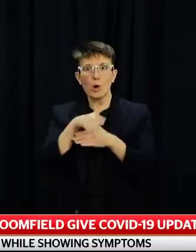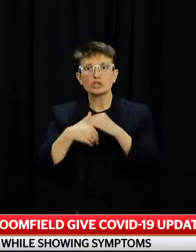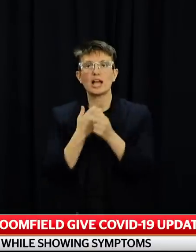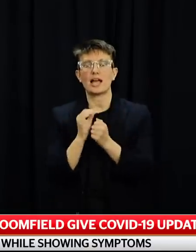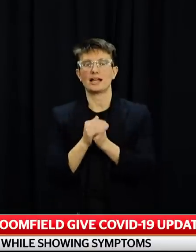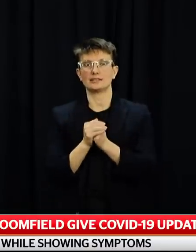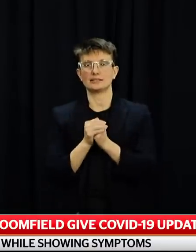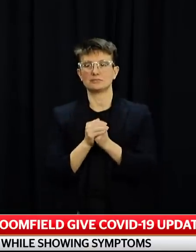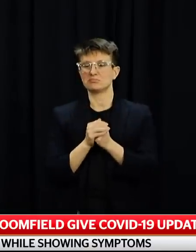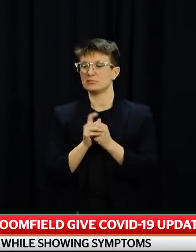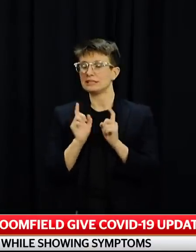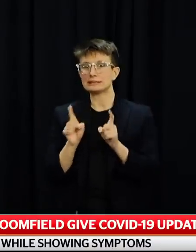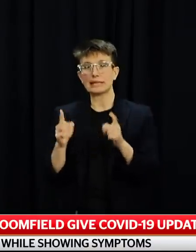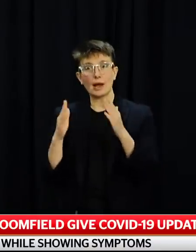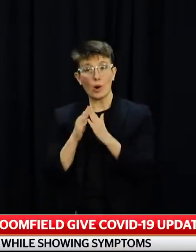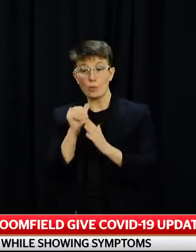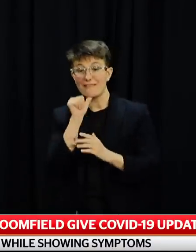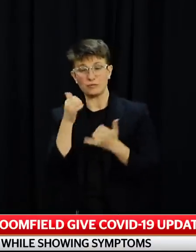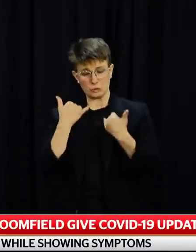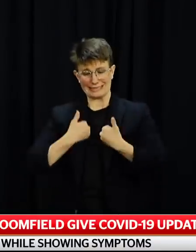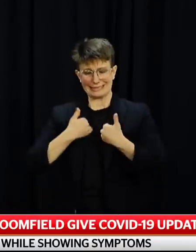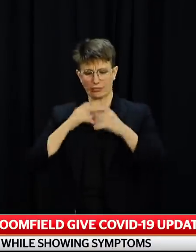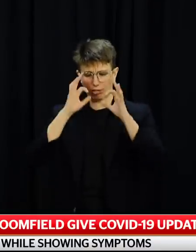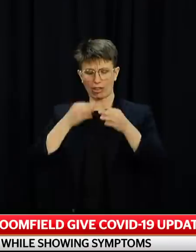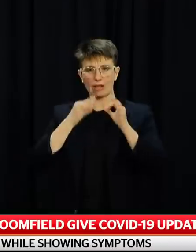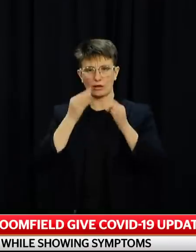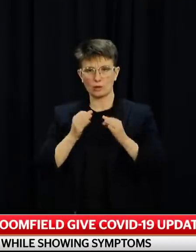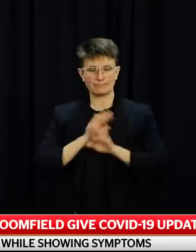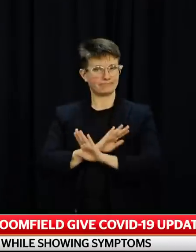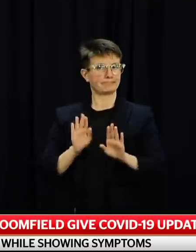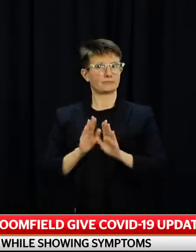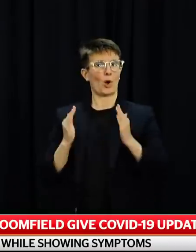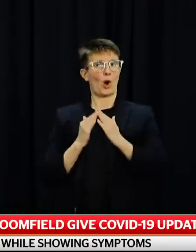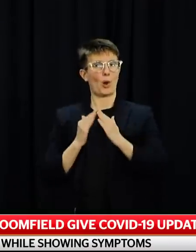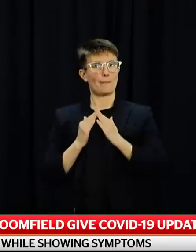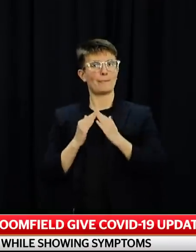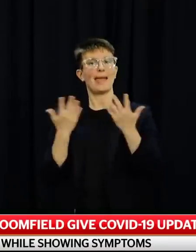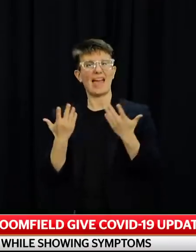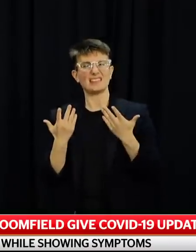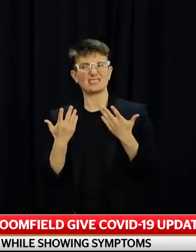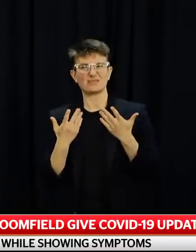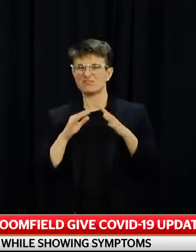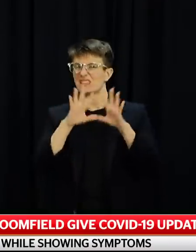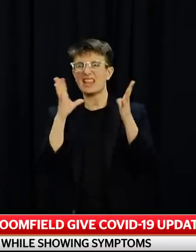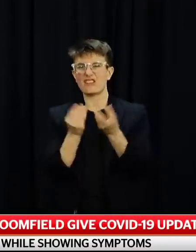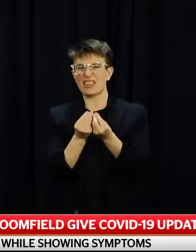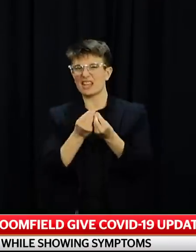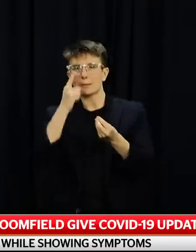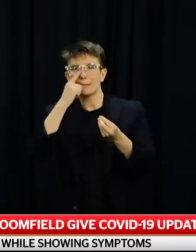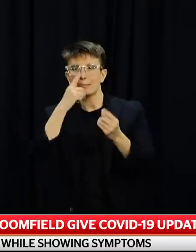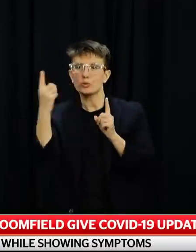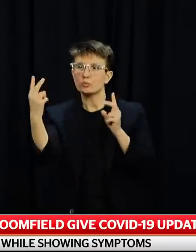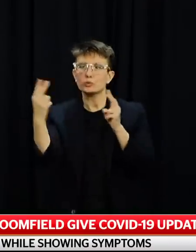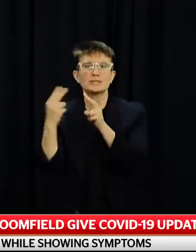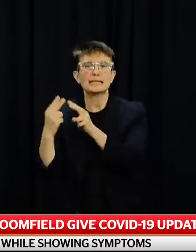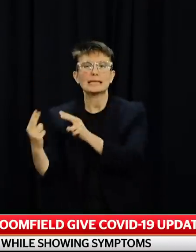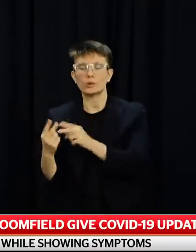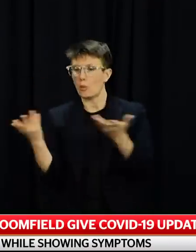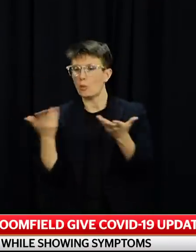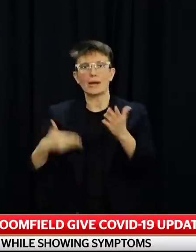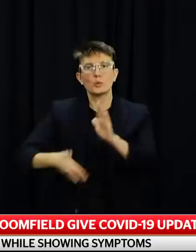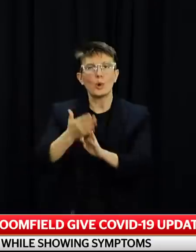home if you're sick, and making sure you're keeping track of where you've been. Keep an eye on those websites as they'll give you